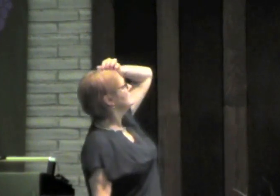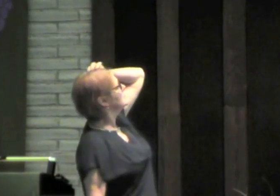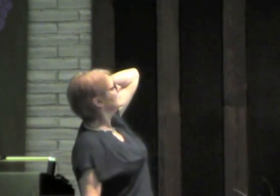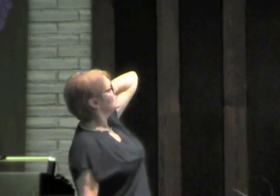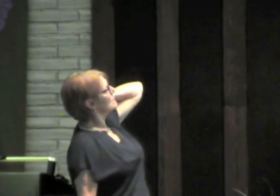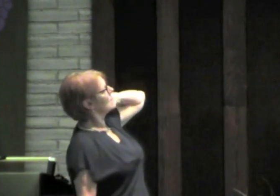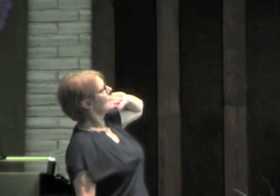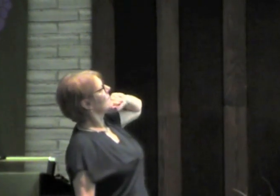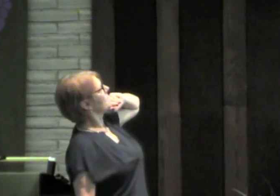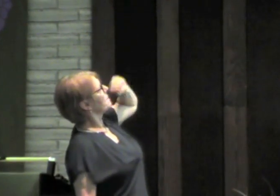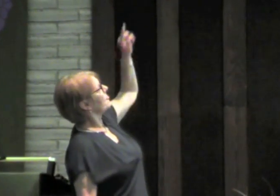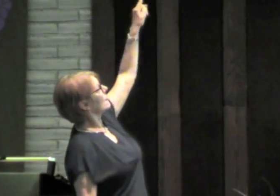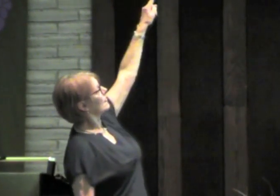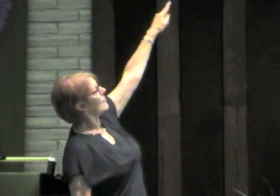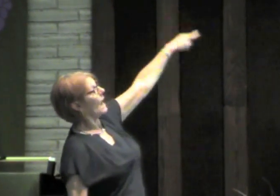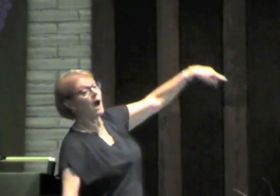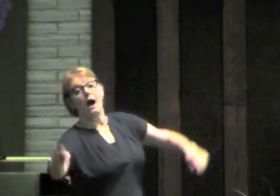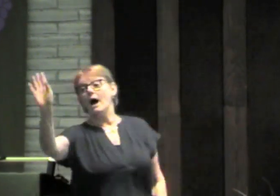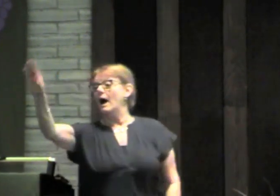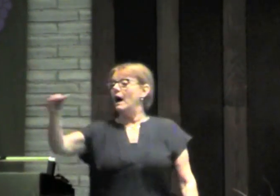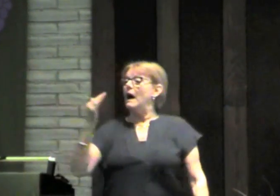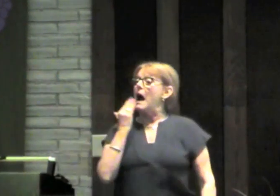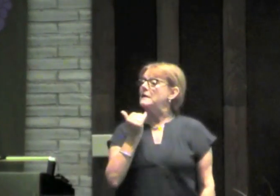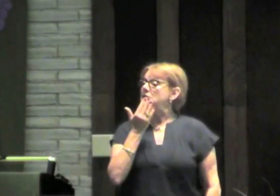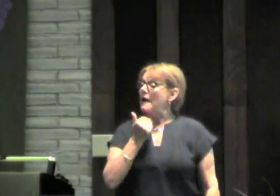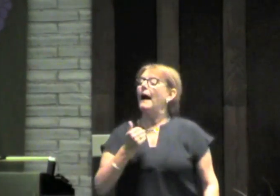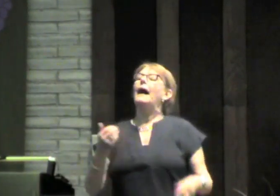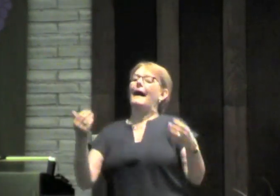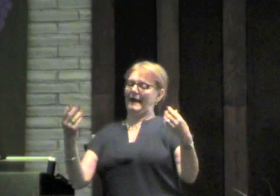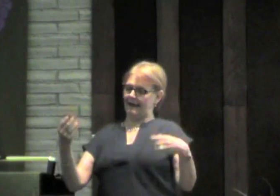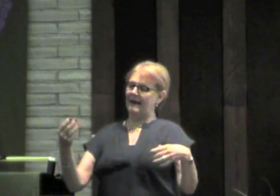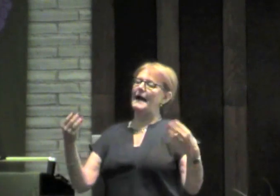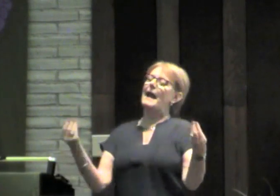type of a tour together. So let's move on. Now, Israel